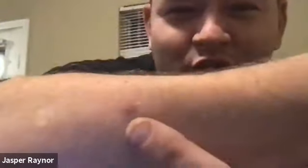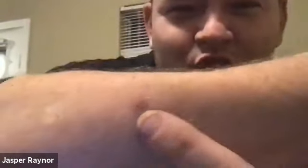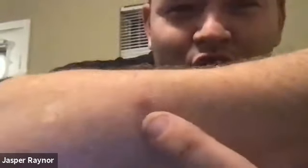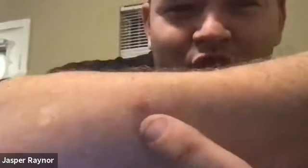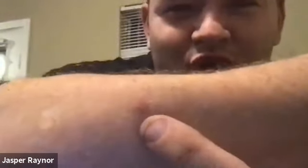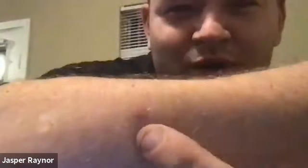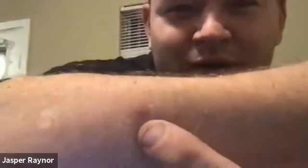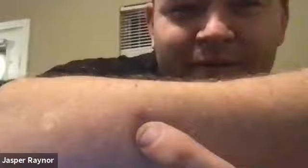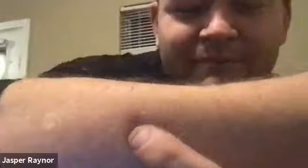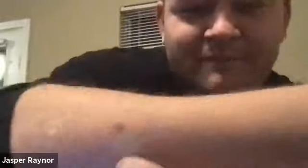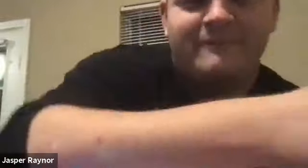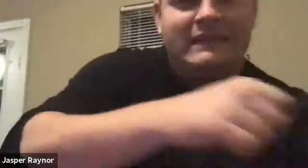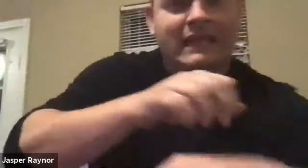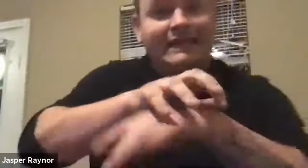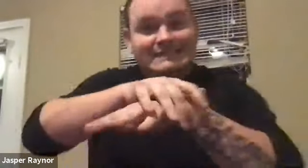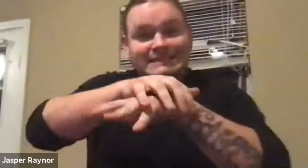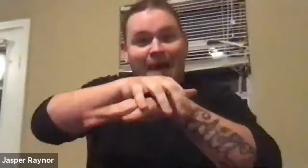Uh, what?